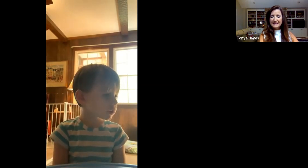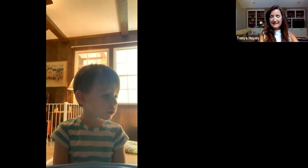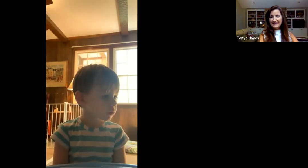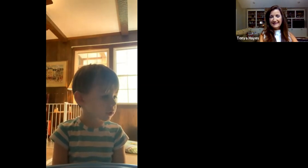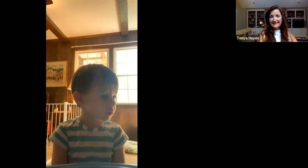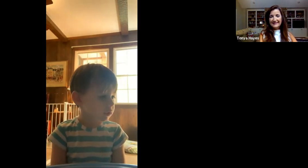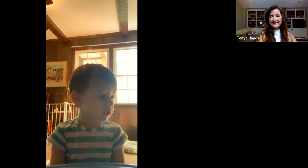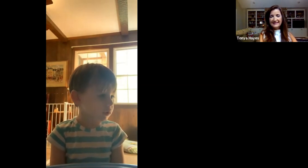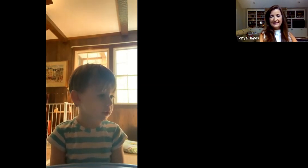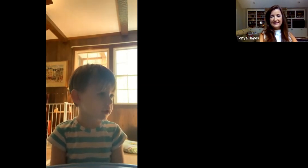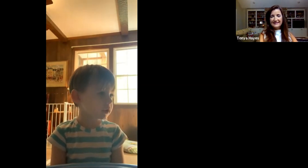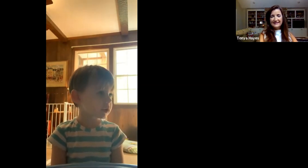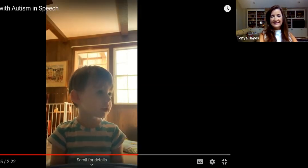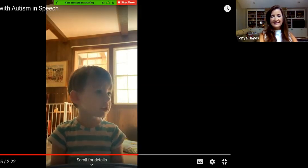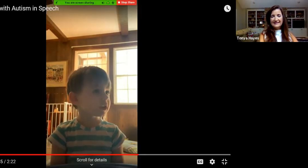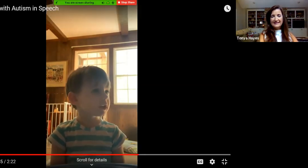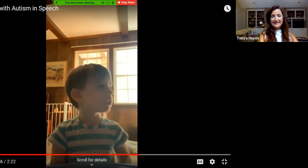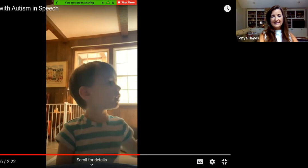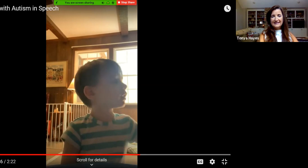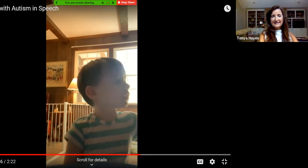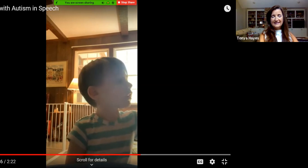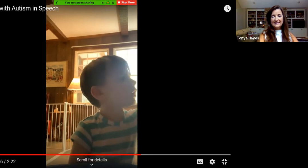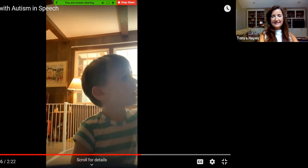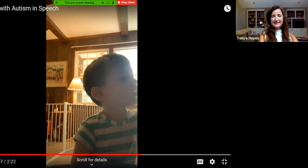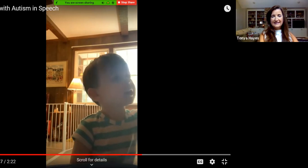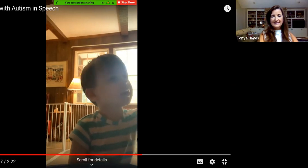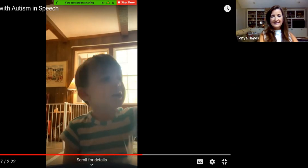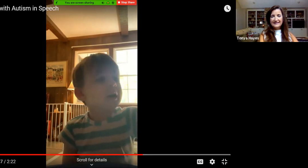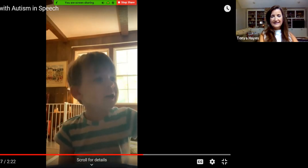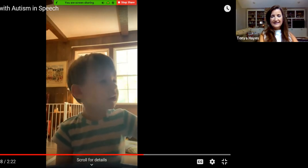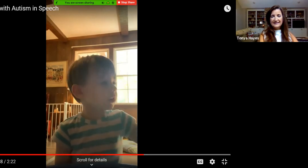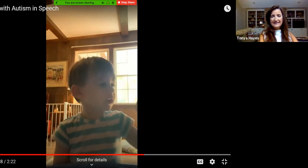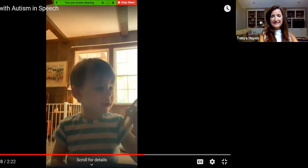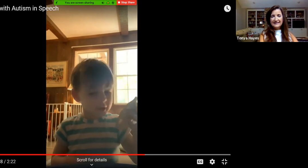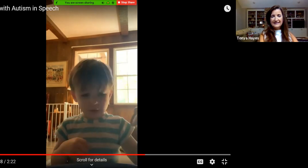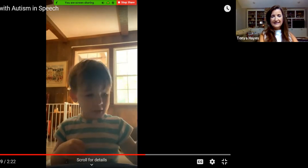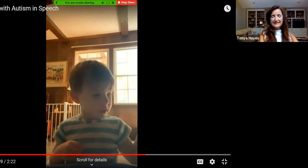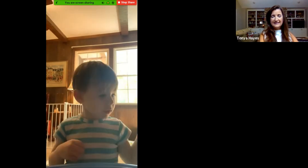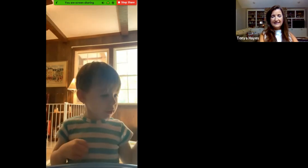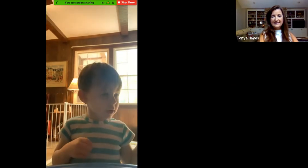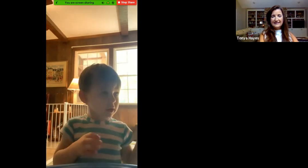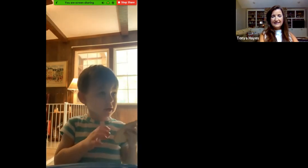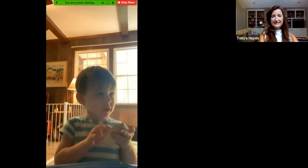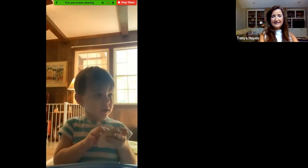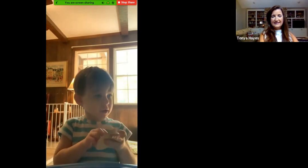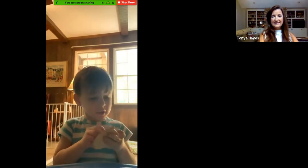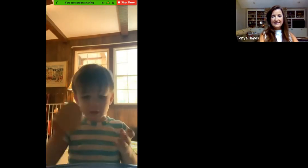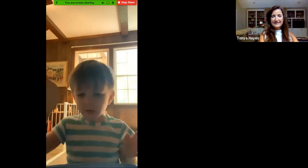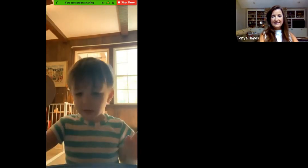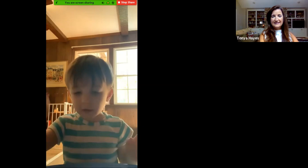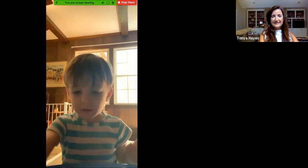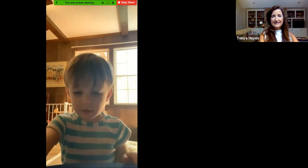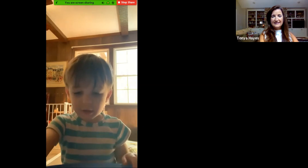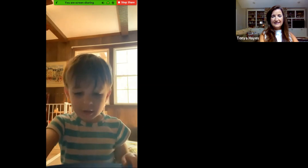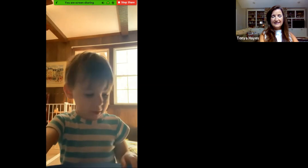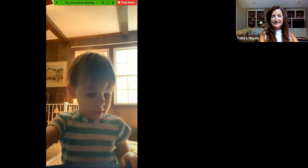You're trying it. Can you show me orange? Orange. Yes. Orange.